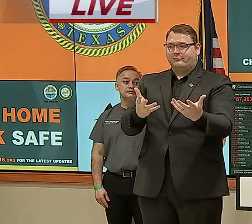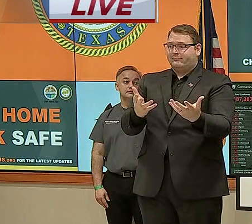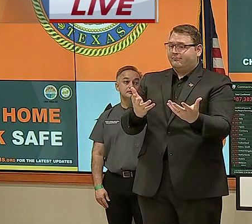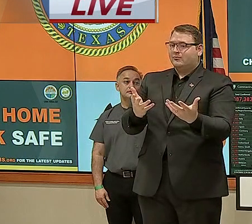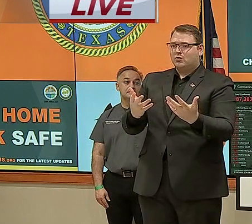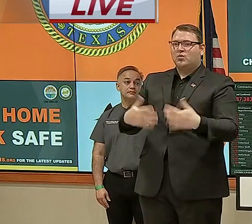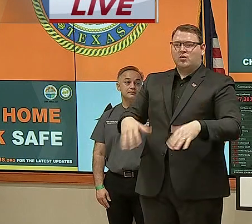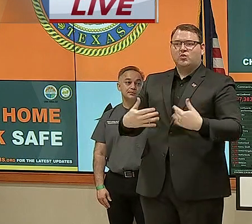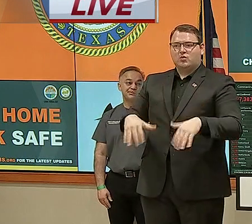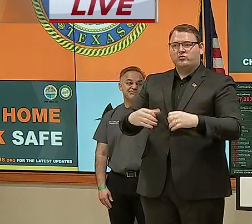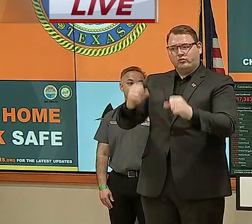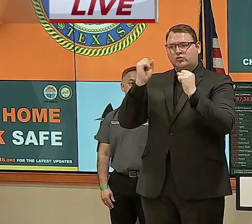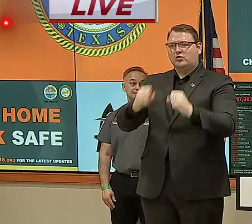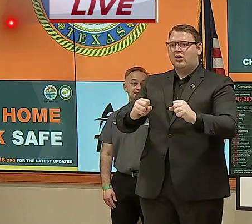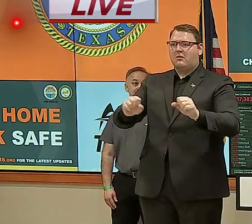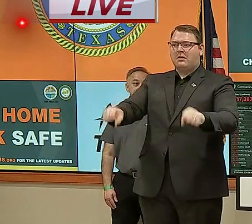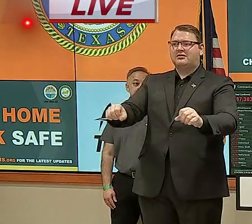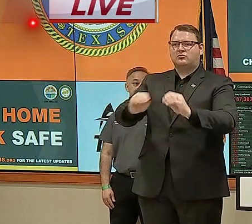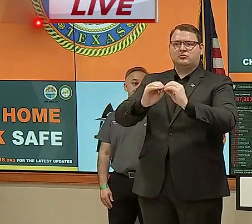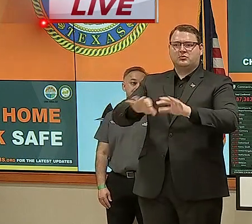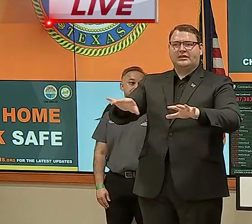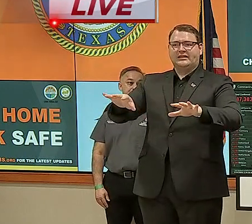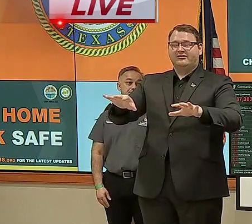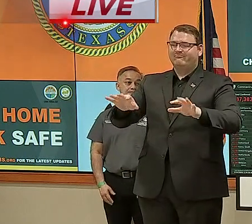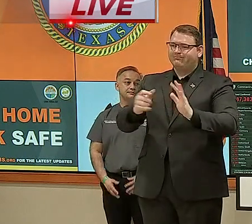almost all of the mayors